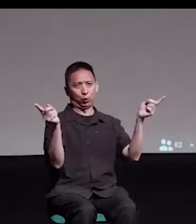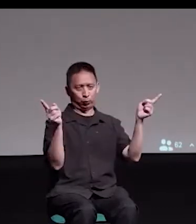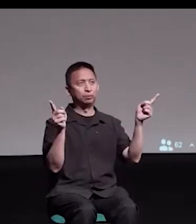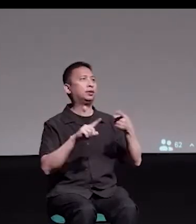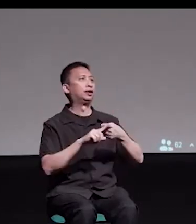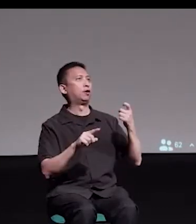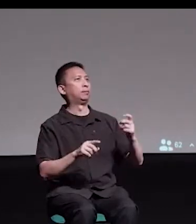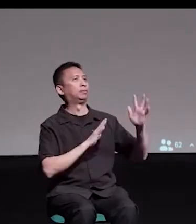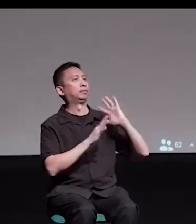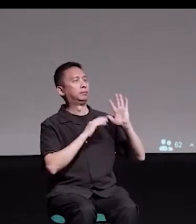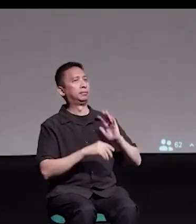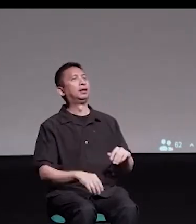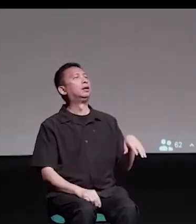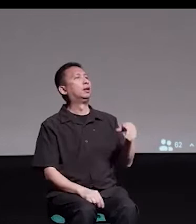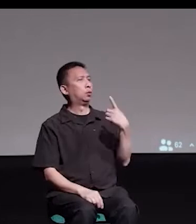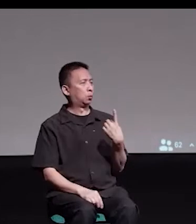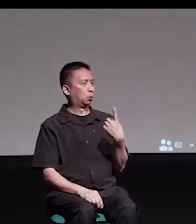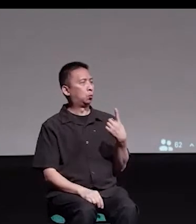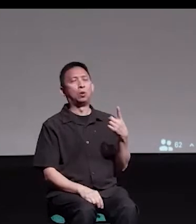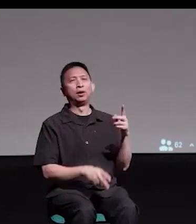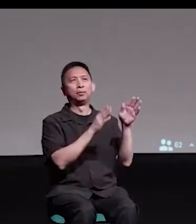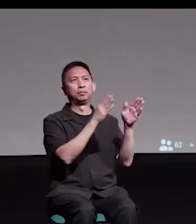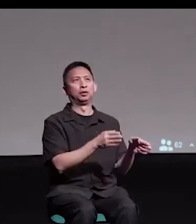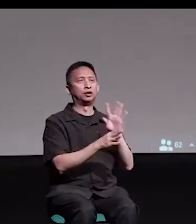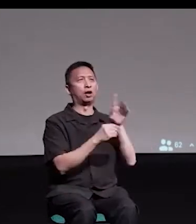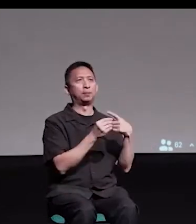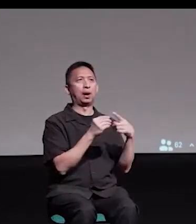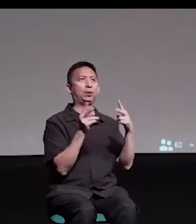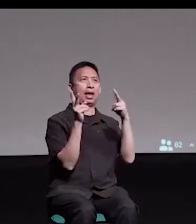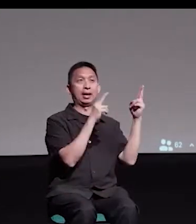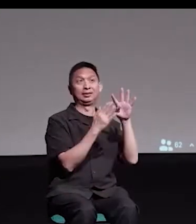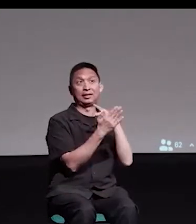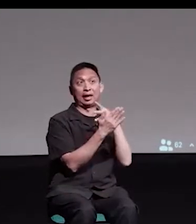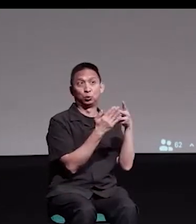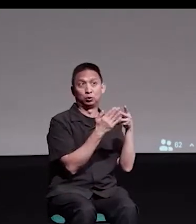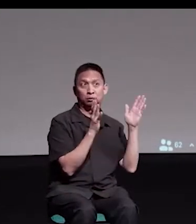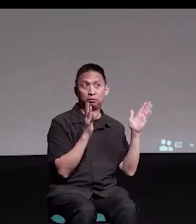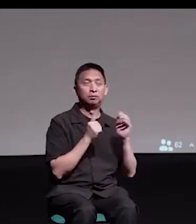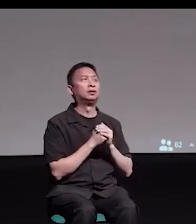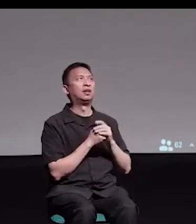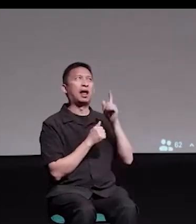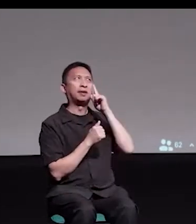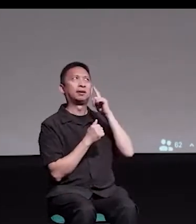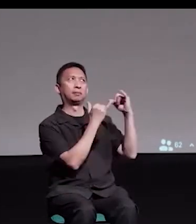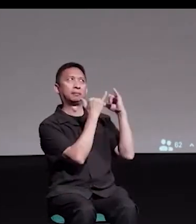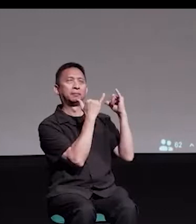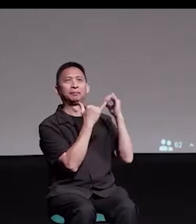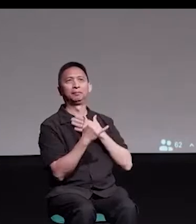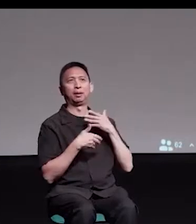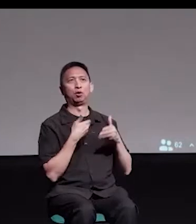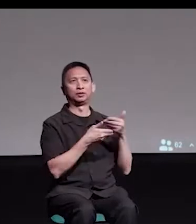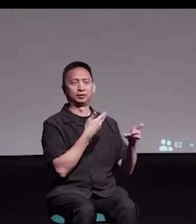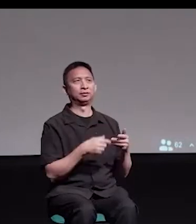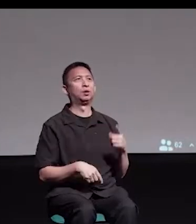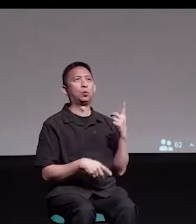the 80 guide for edit schedules. And I really feel this and like think of this as part of my process. And this is from